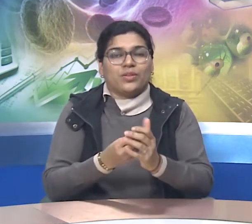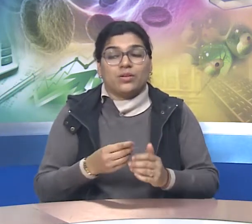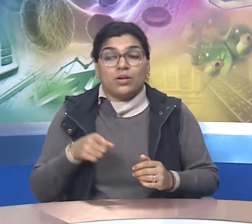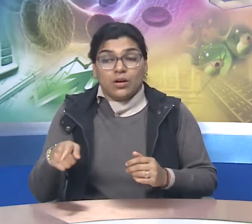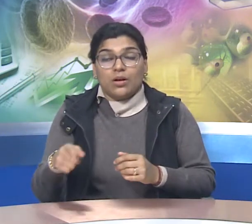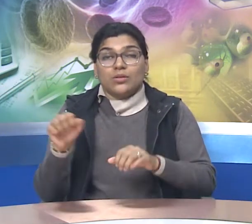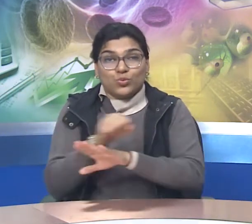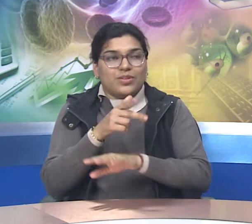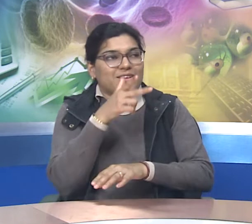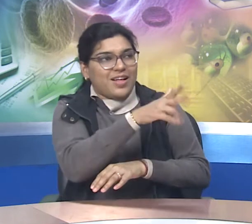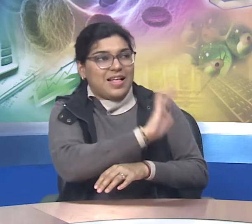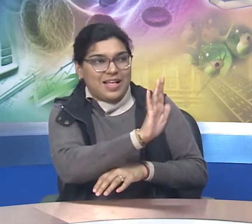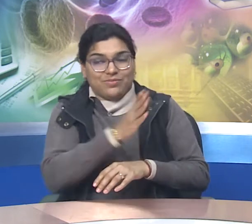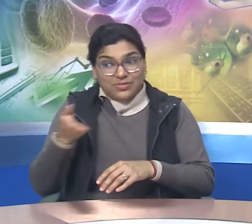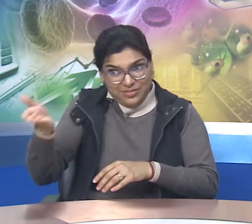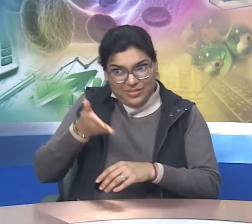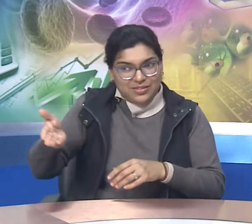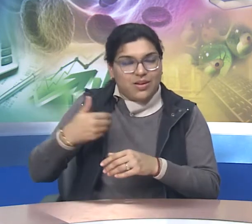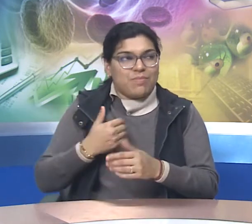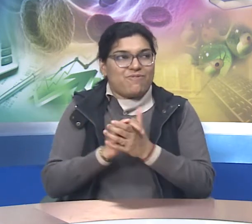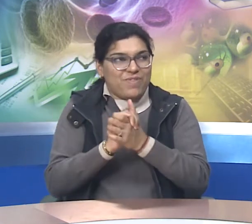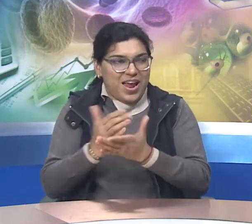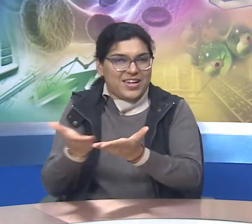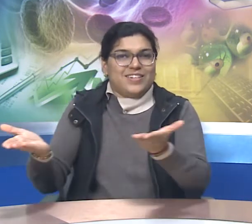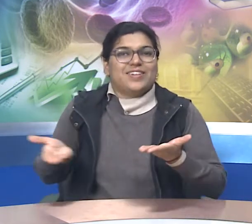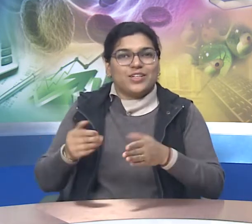let me come to him.